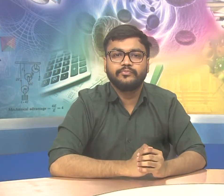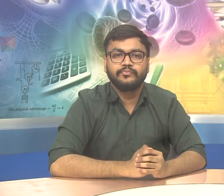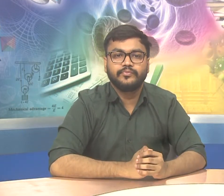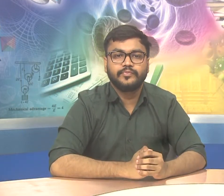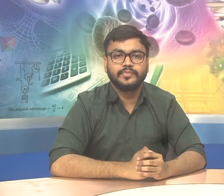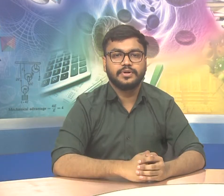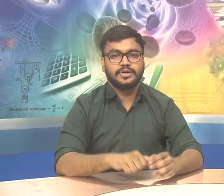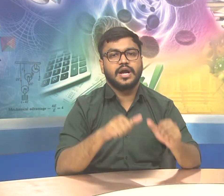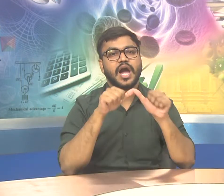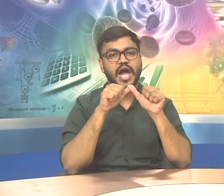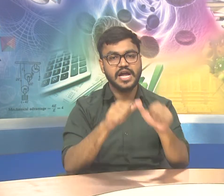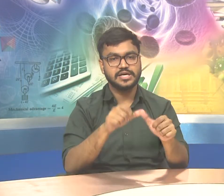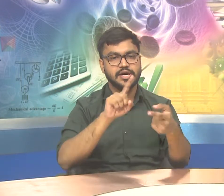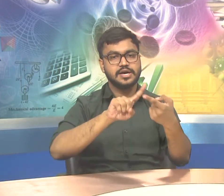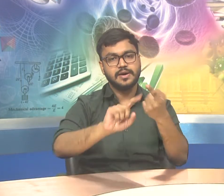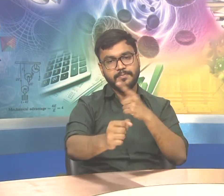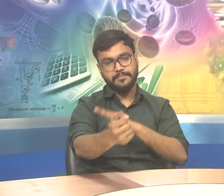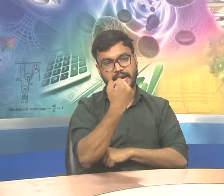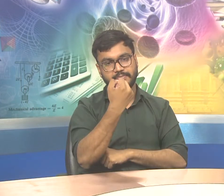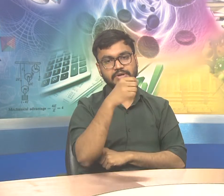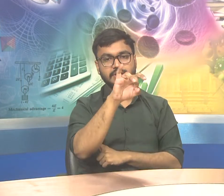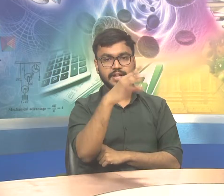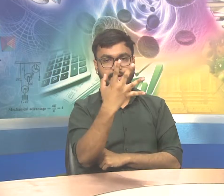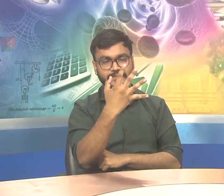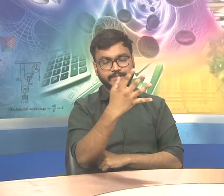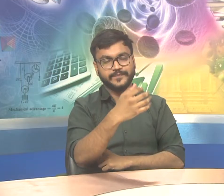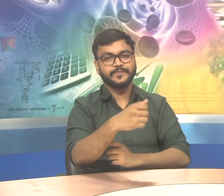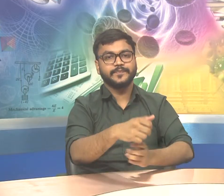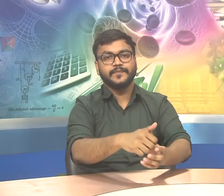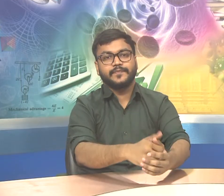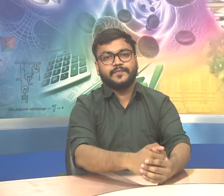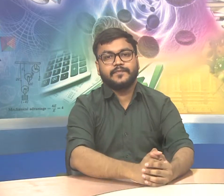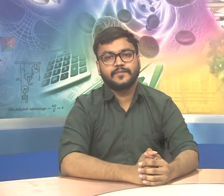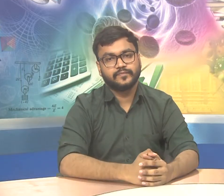It converts sound energy into electrical energy.